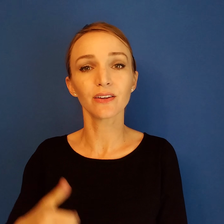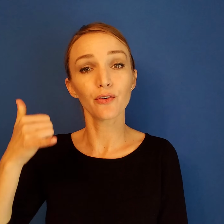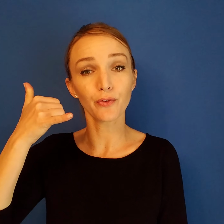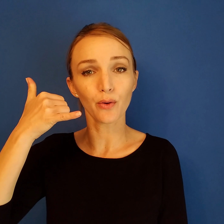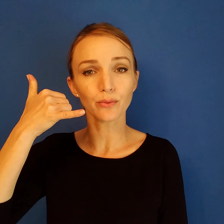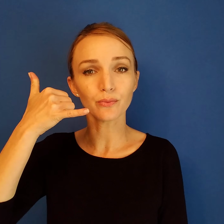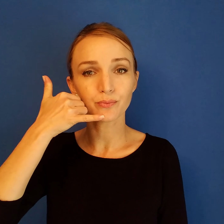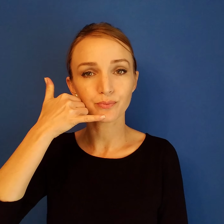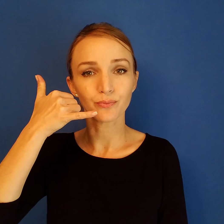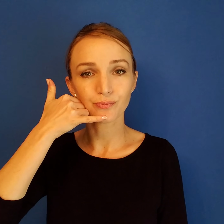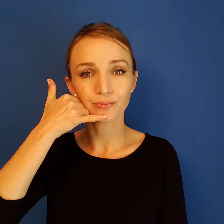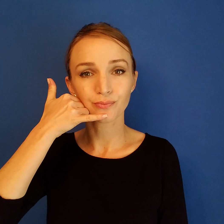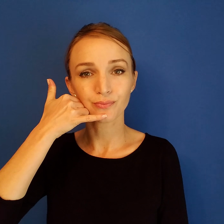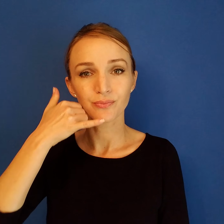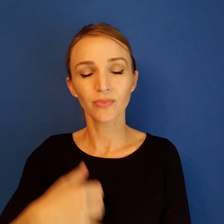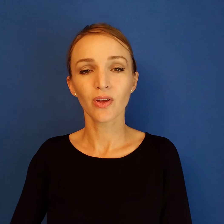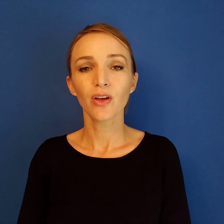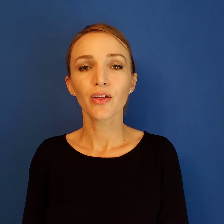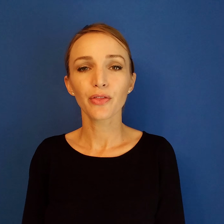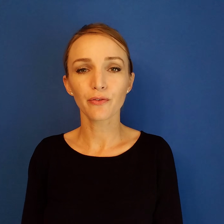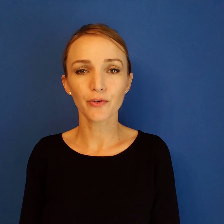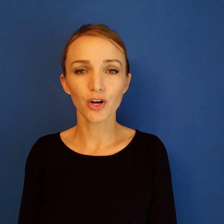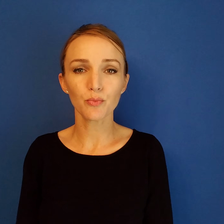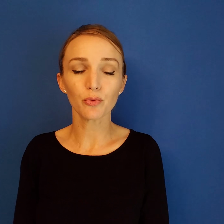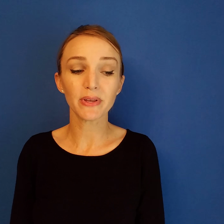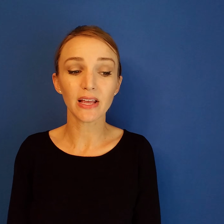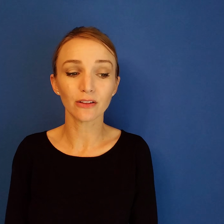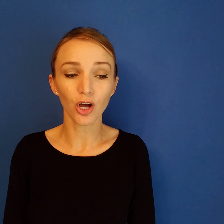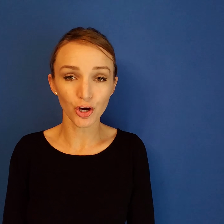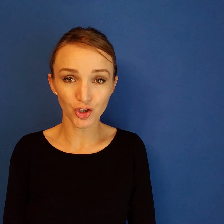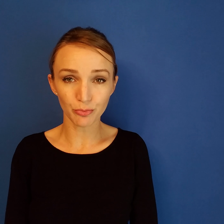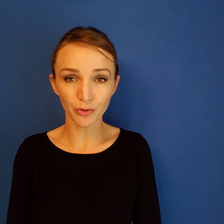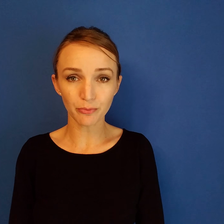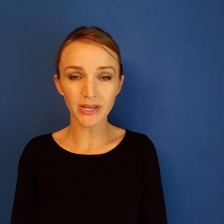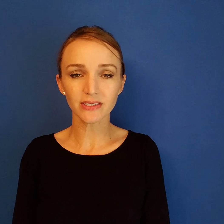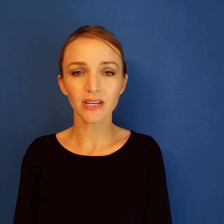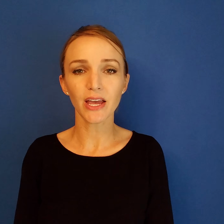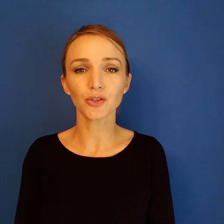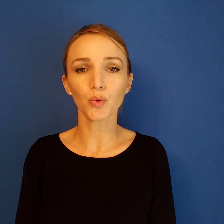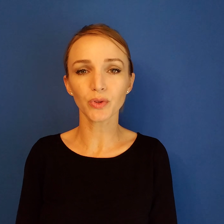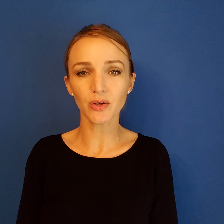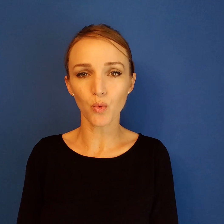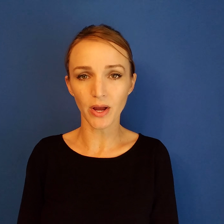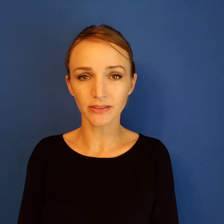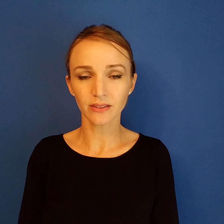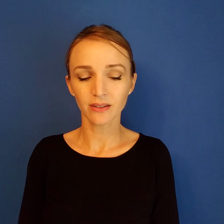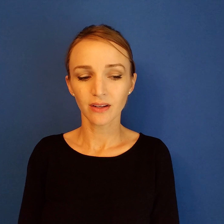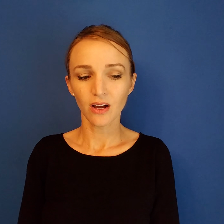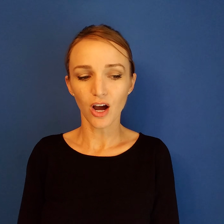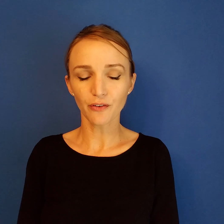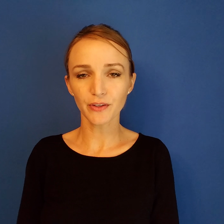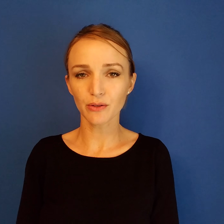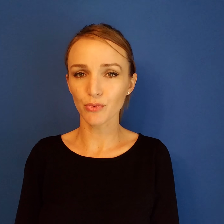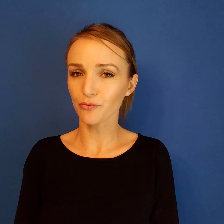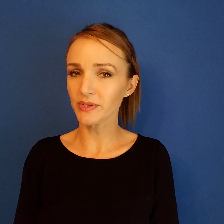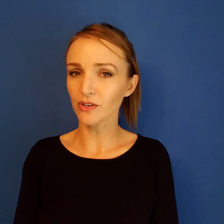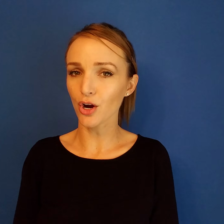Phone. The verb will be a larger movement and only one. Often the movements are